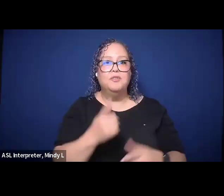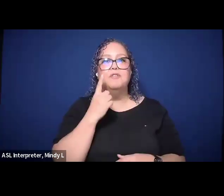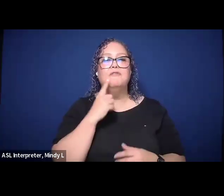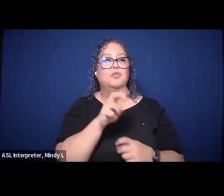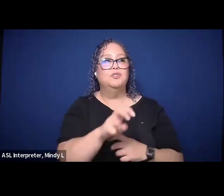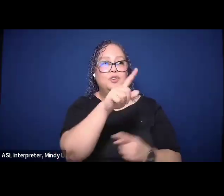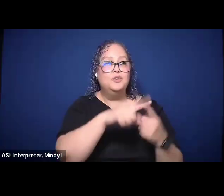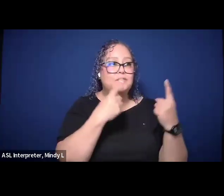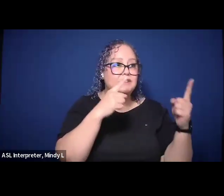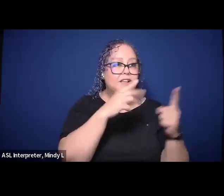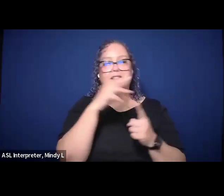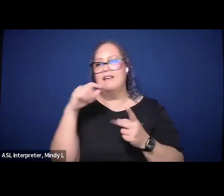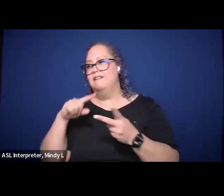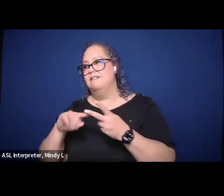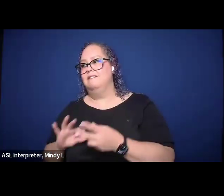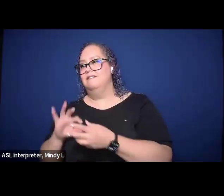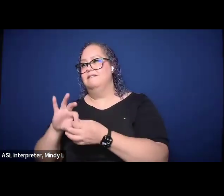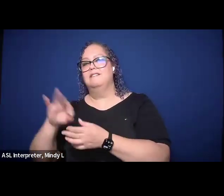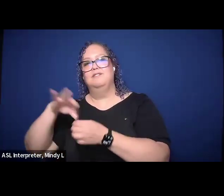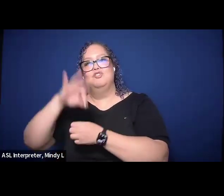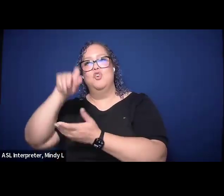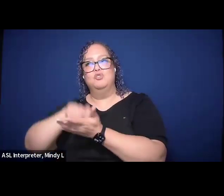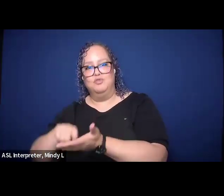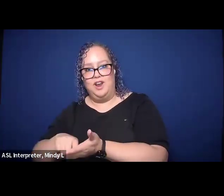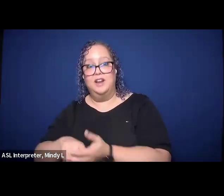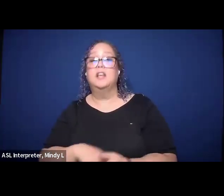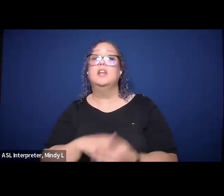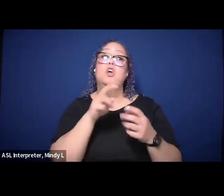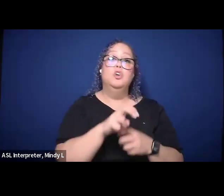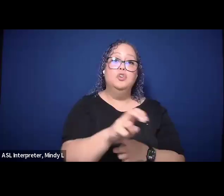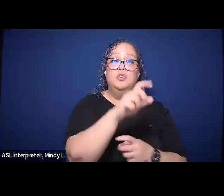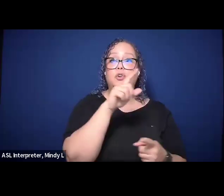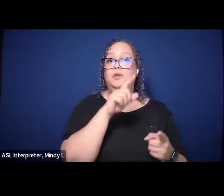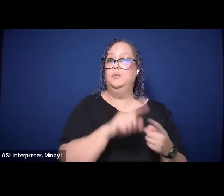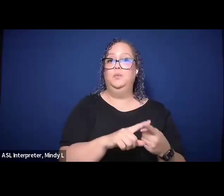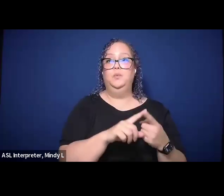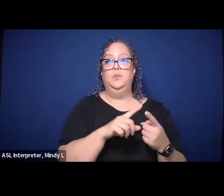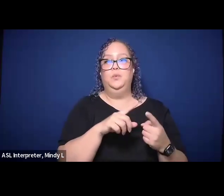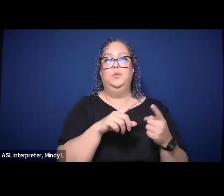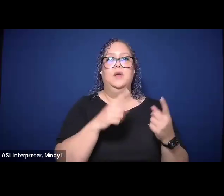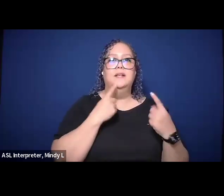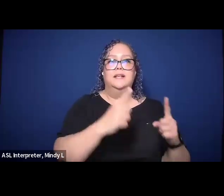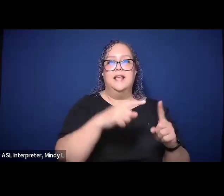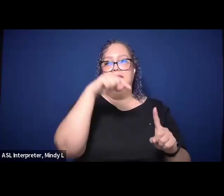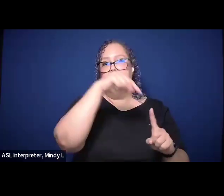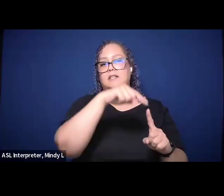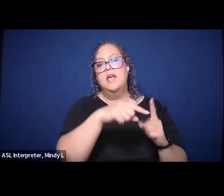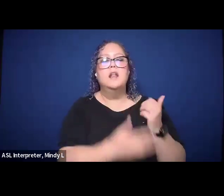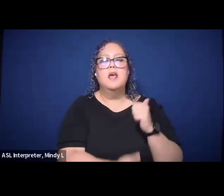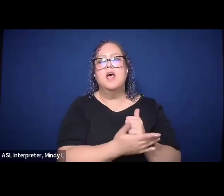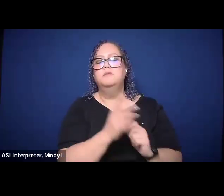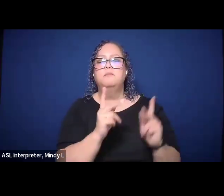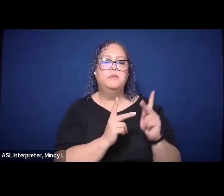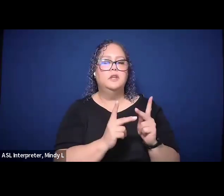to Success is a nonprofit that helps folks who are disabled mid-career start businesses through